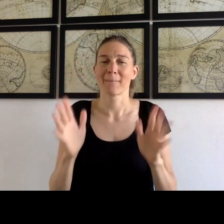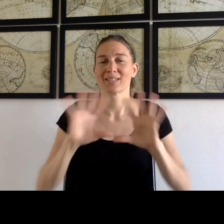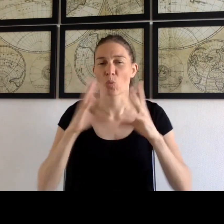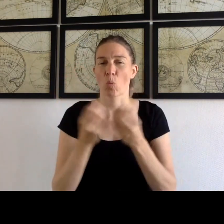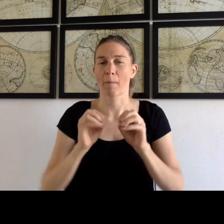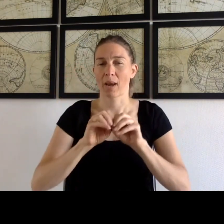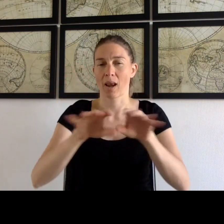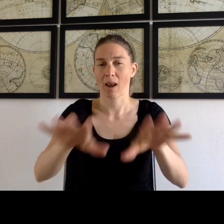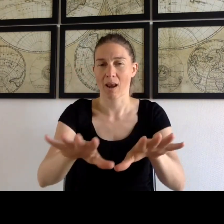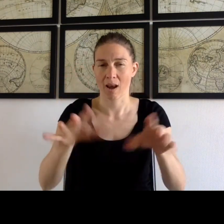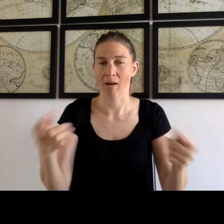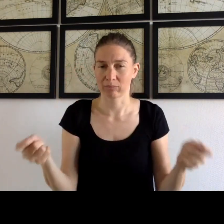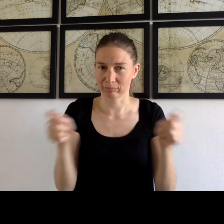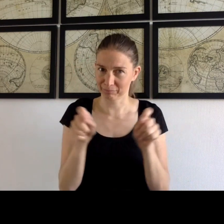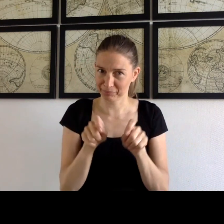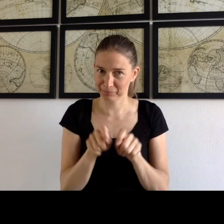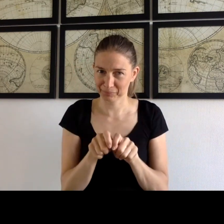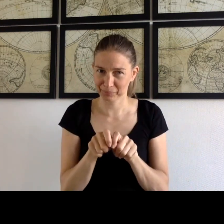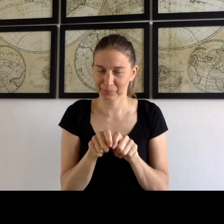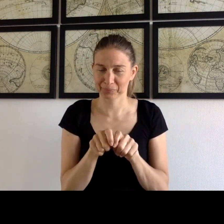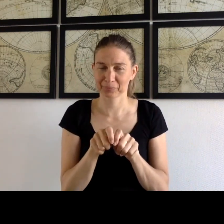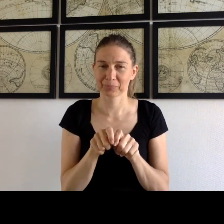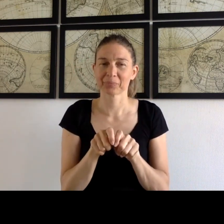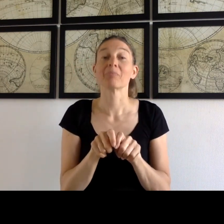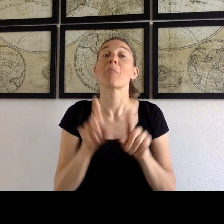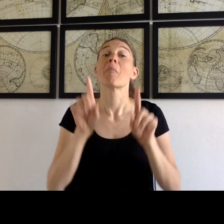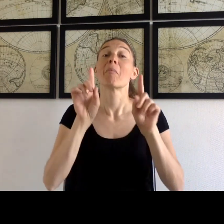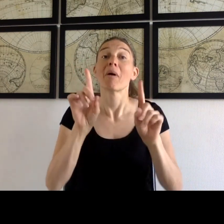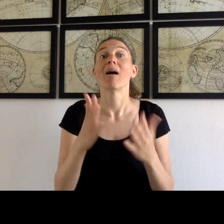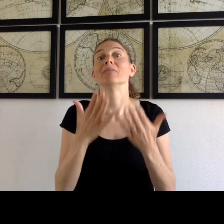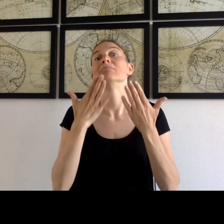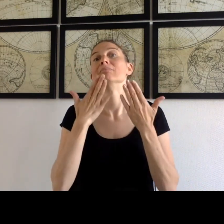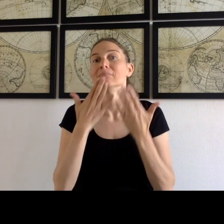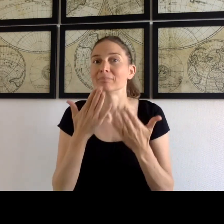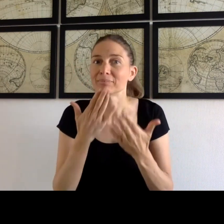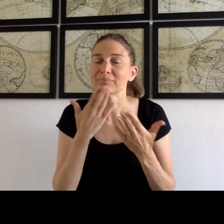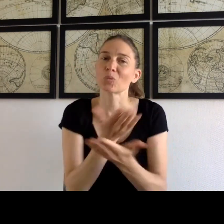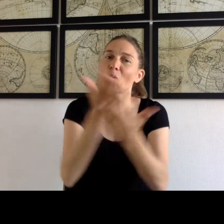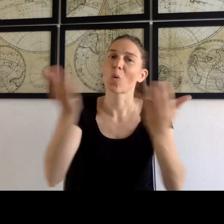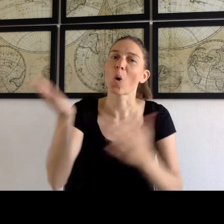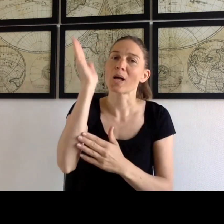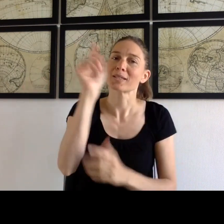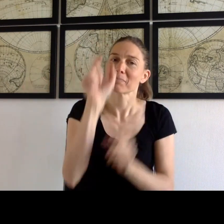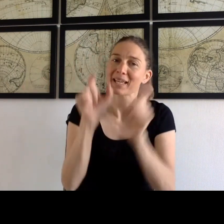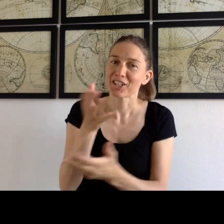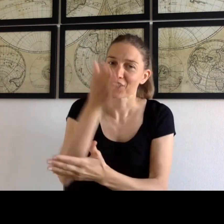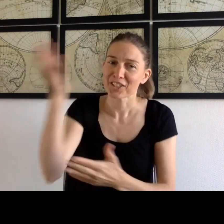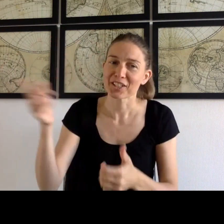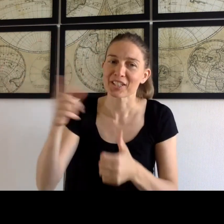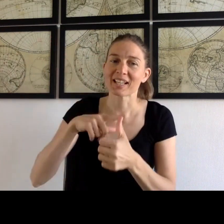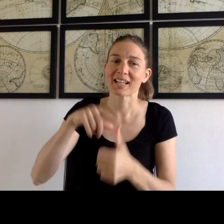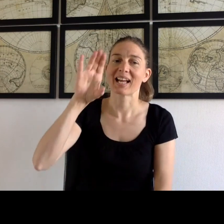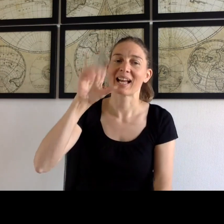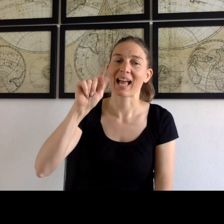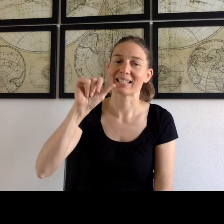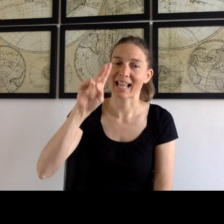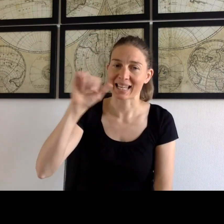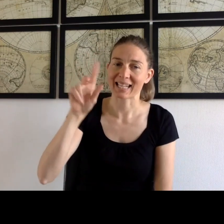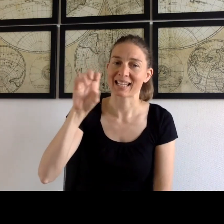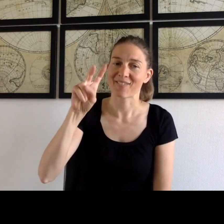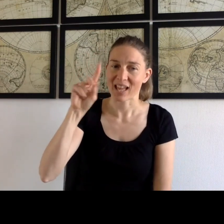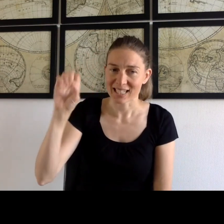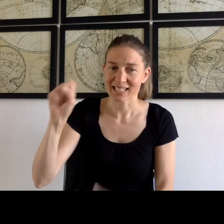close. So I would like to again thank all of our speakers, Catalina Devandas, Mark Priestley,